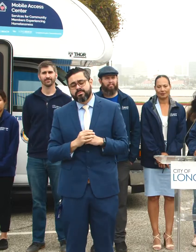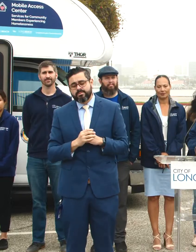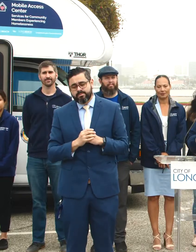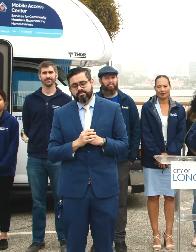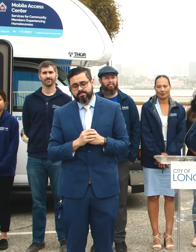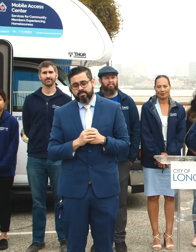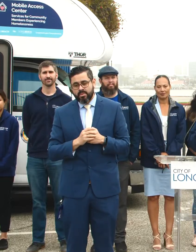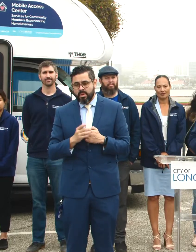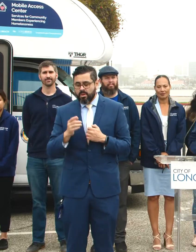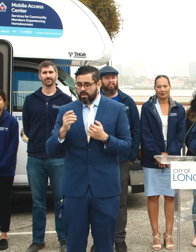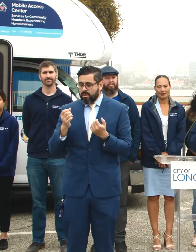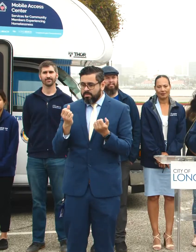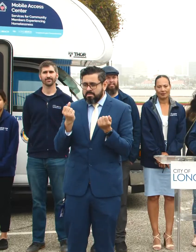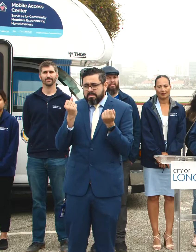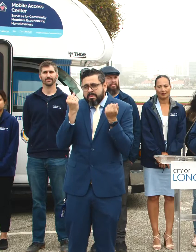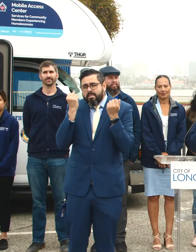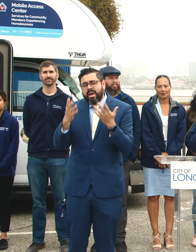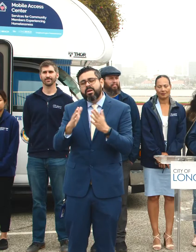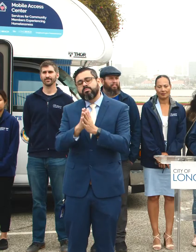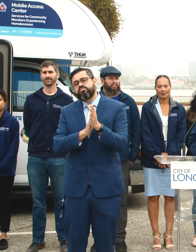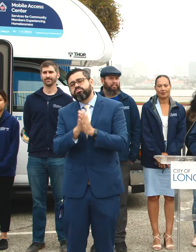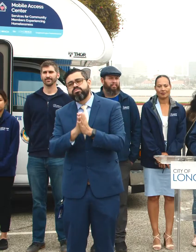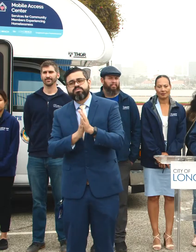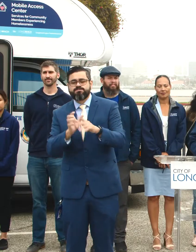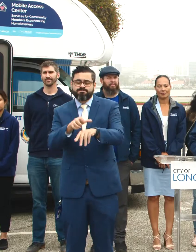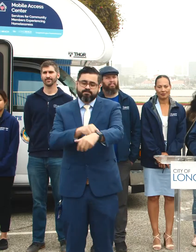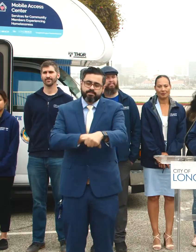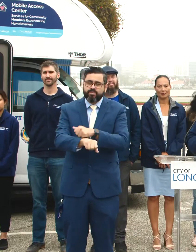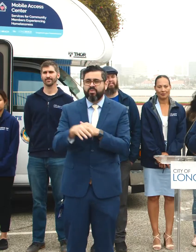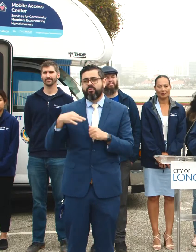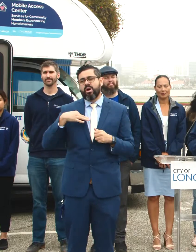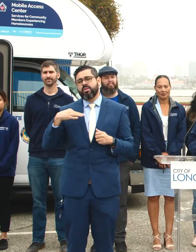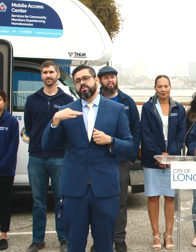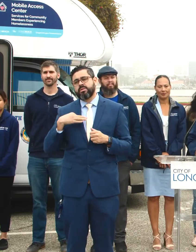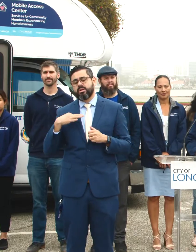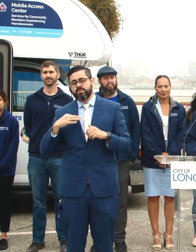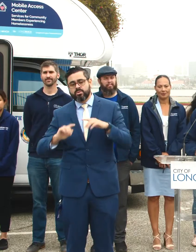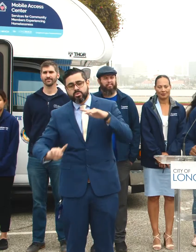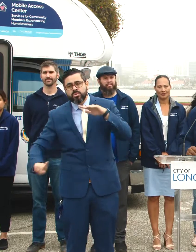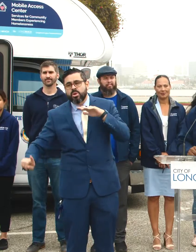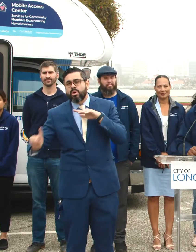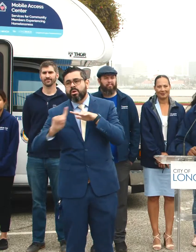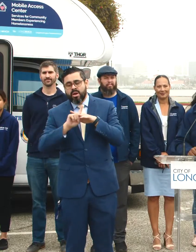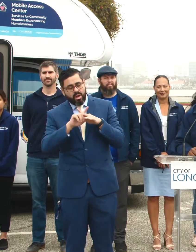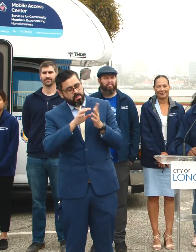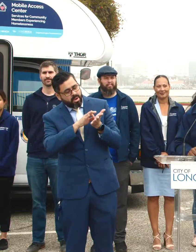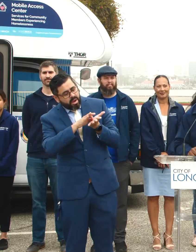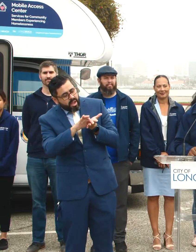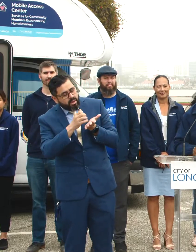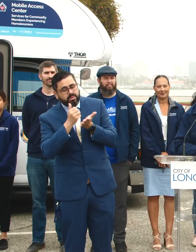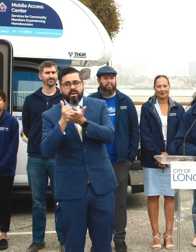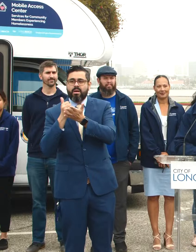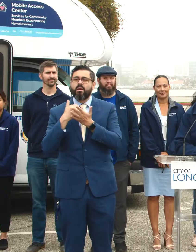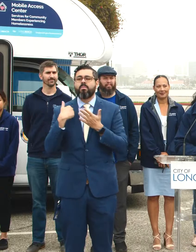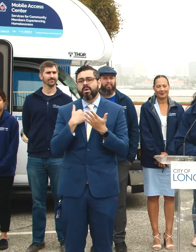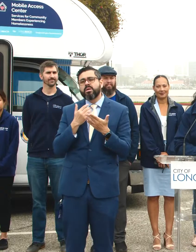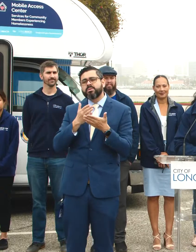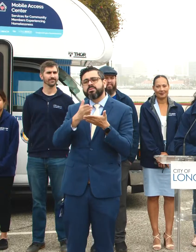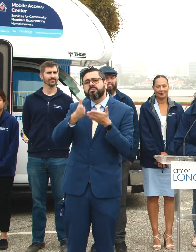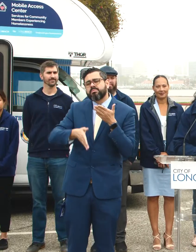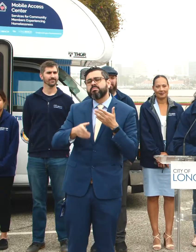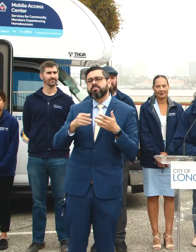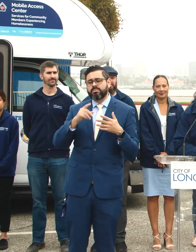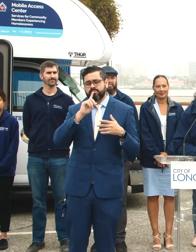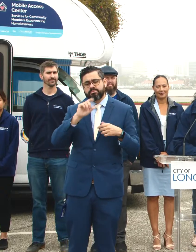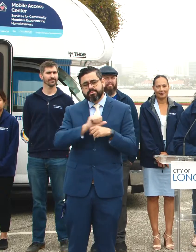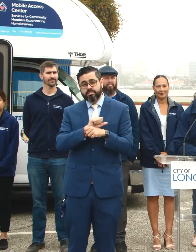possible without hundreds of dedicated volunteers who show up to help make a difference and make sure that this work gets done. I